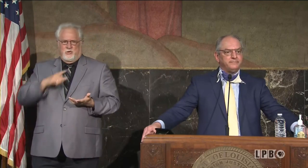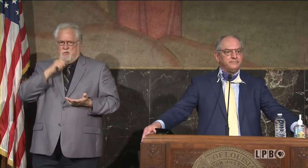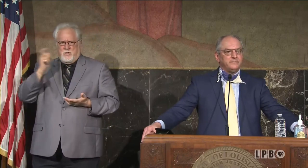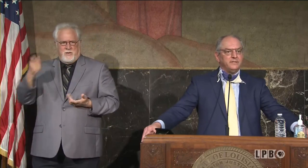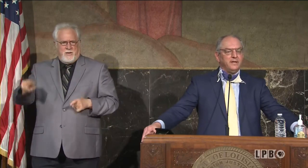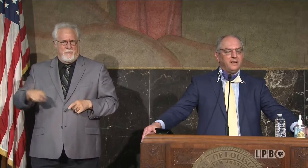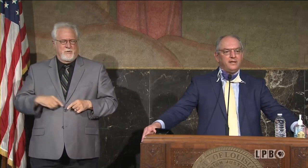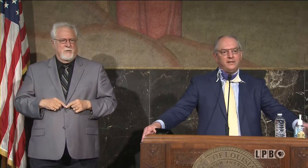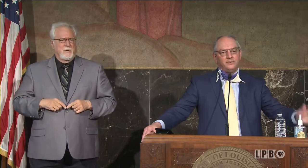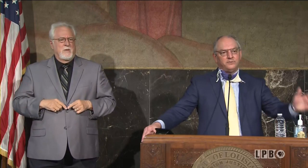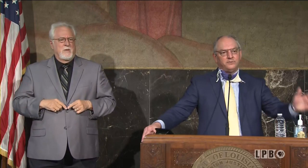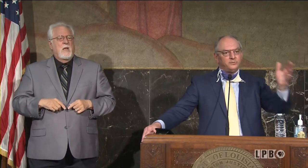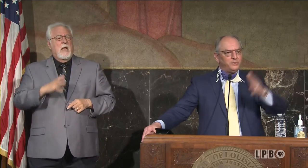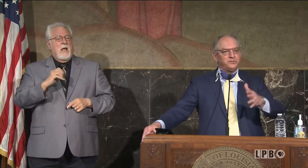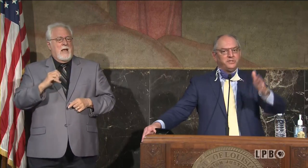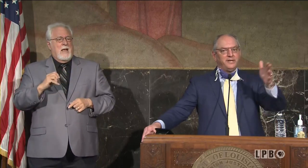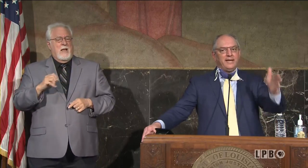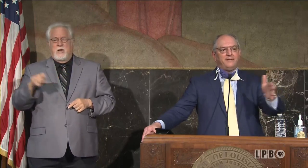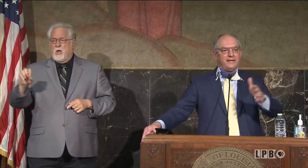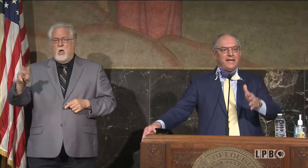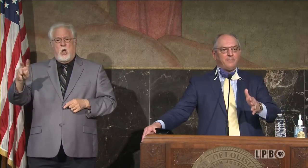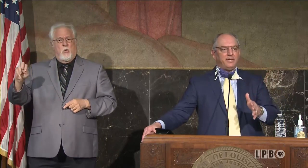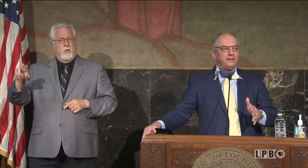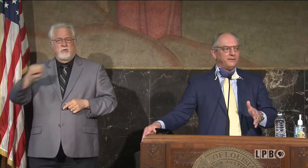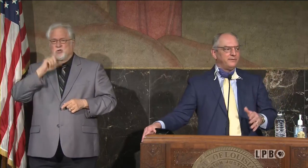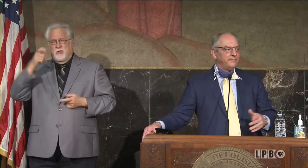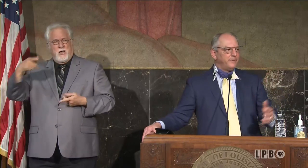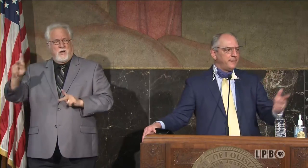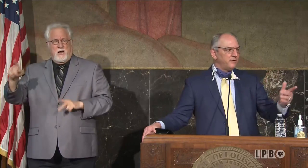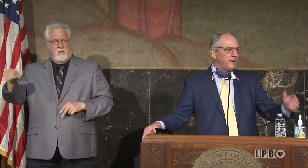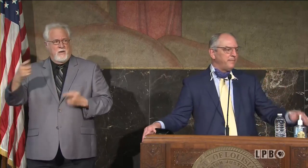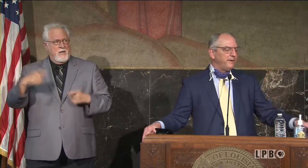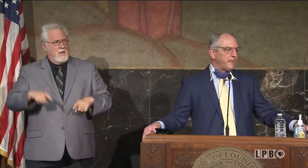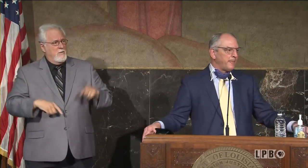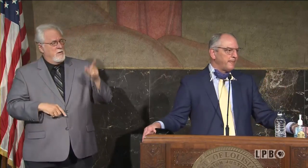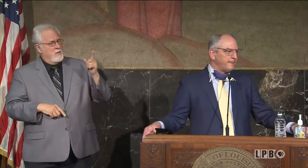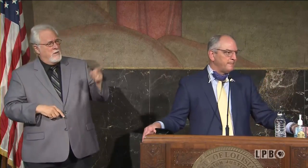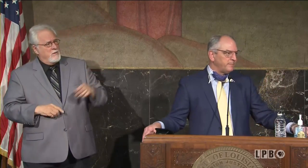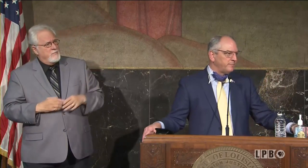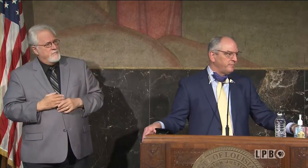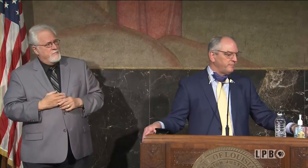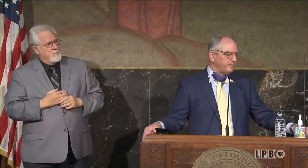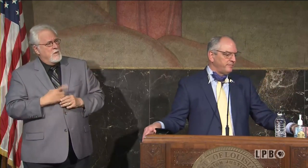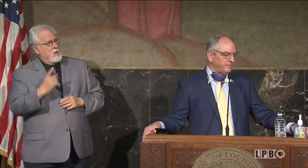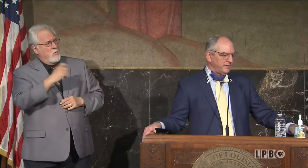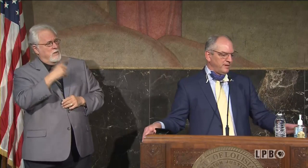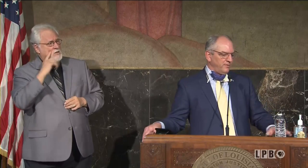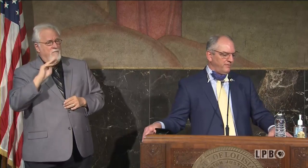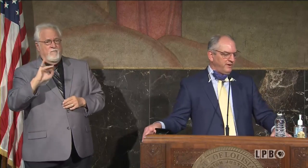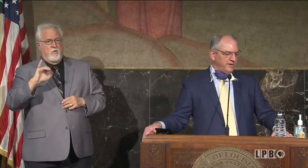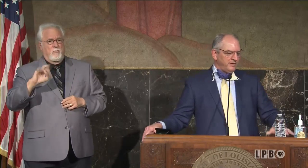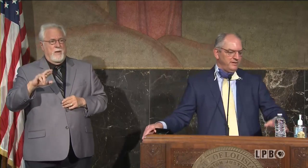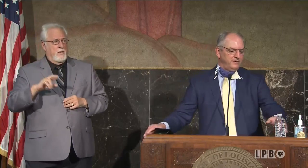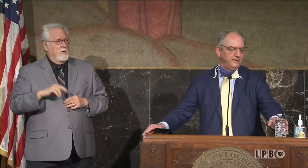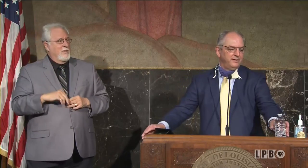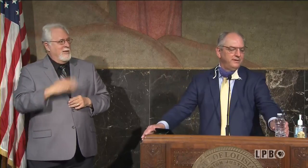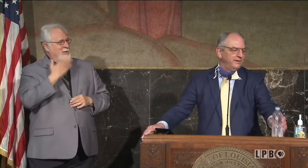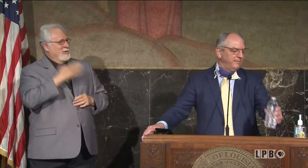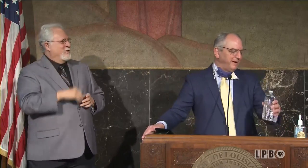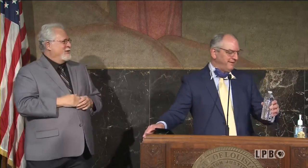happen. And those owners shouldn't allow that to happen either. Yes, ma'am. I have a question for the mayor, actually. Well, very